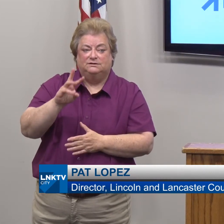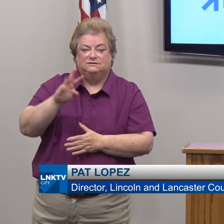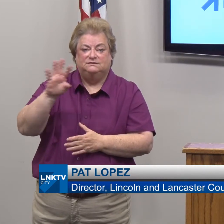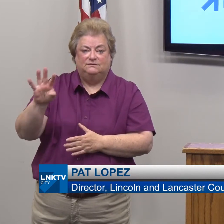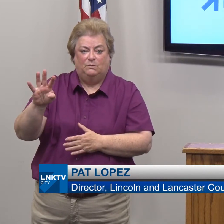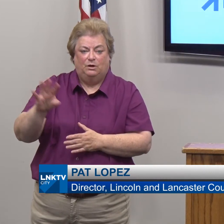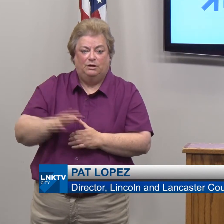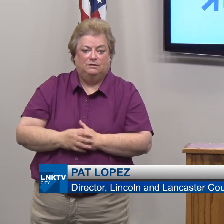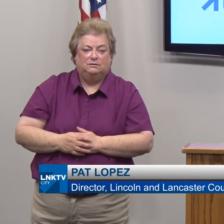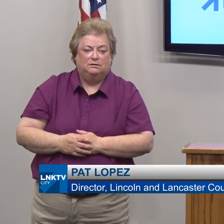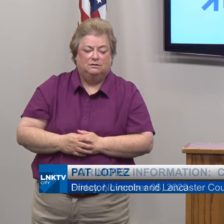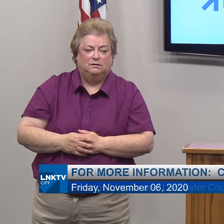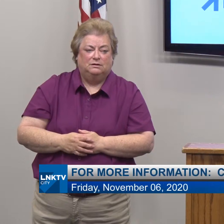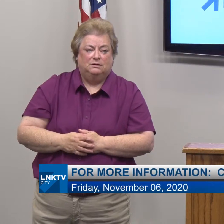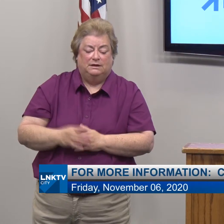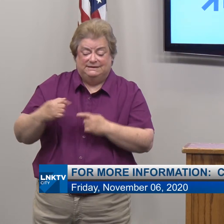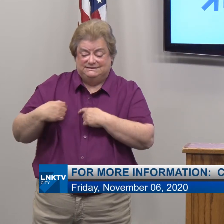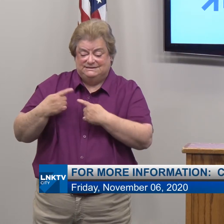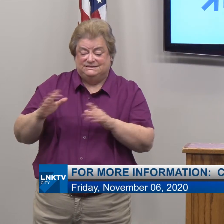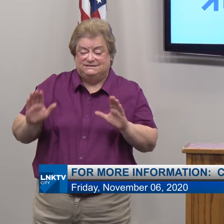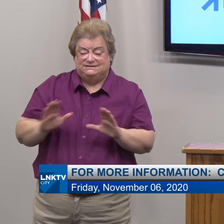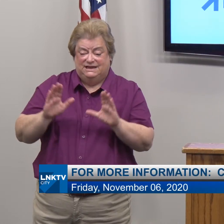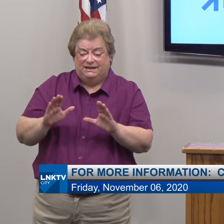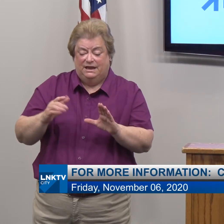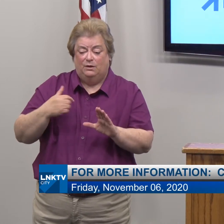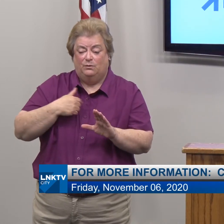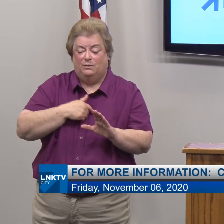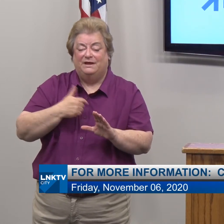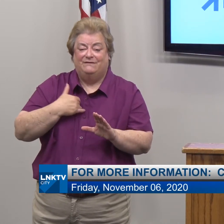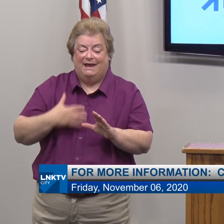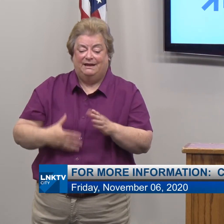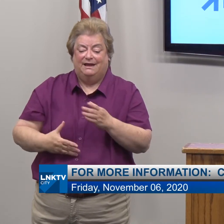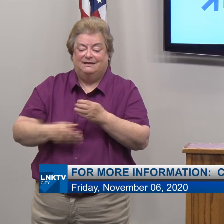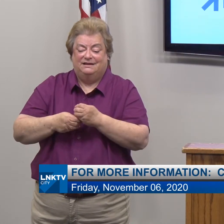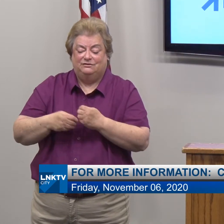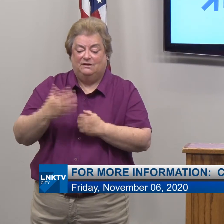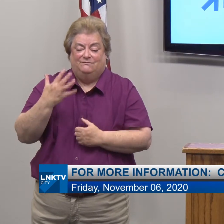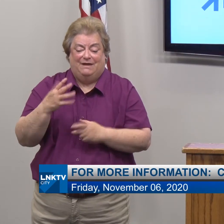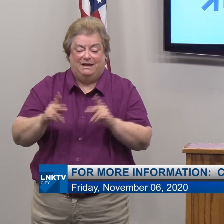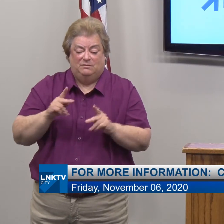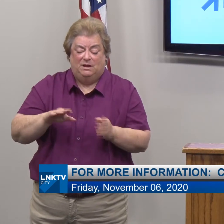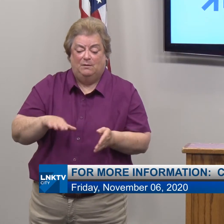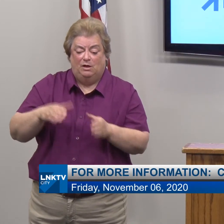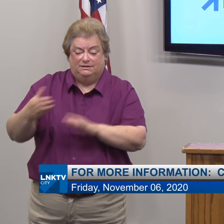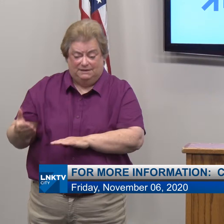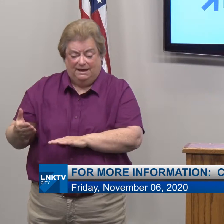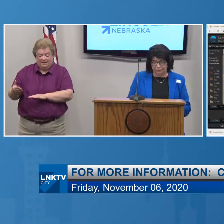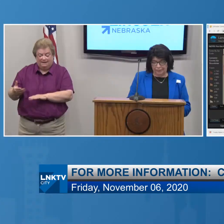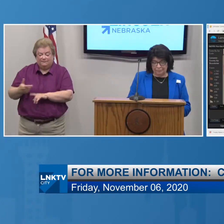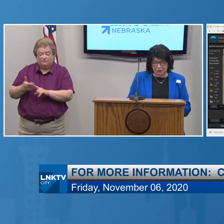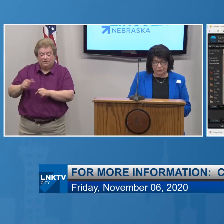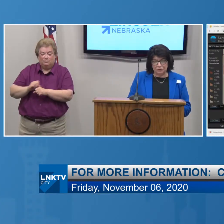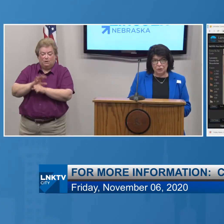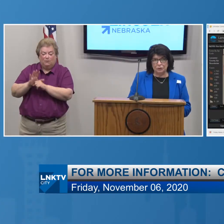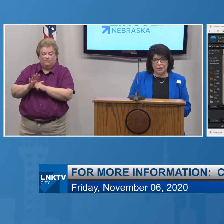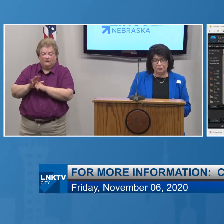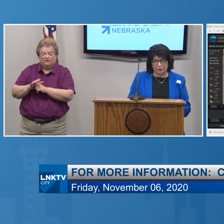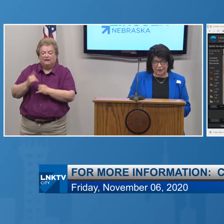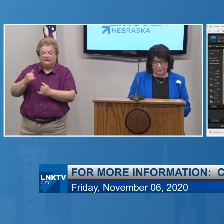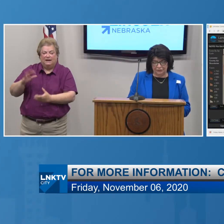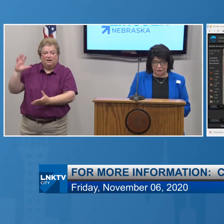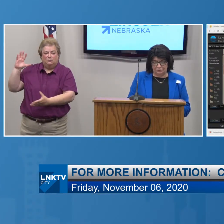4,364. Since Sunday, we have experienced 5 additional deaths from COVID-19 in our community. That brings our